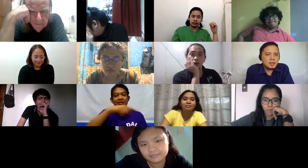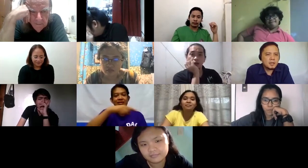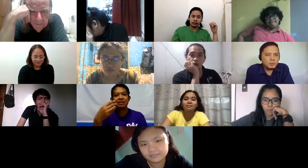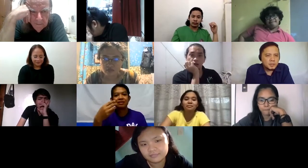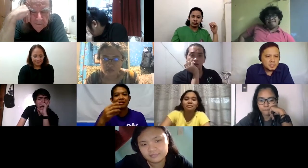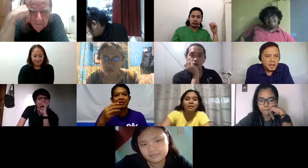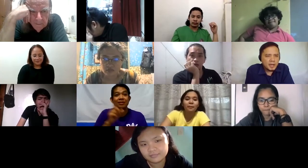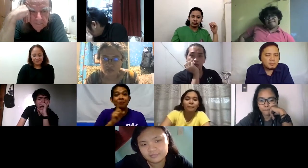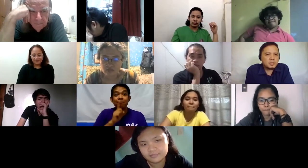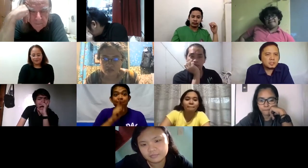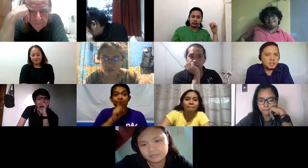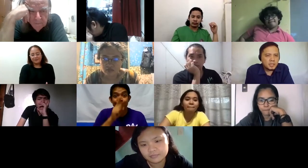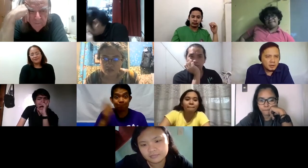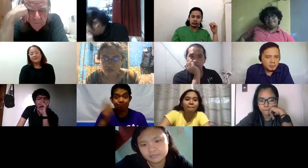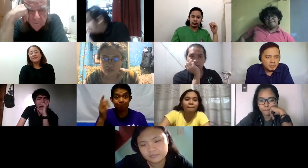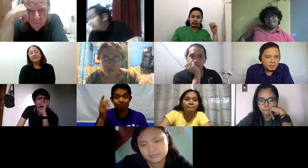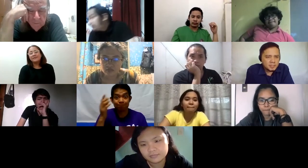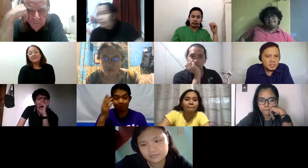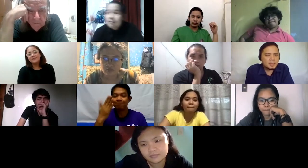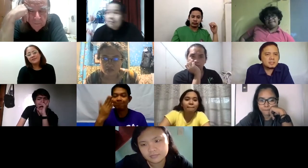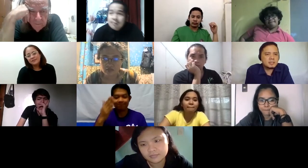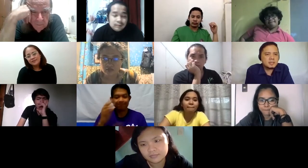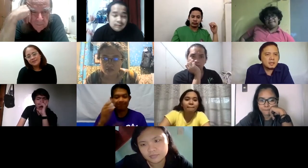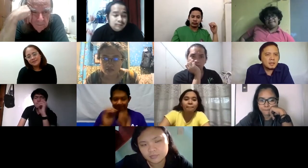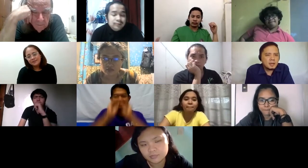this handbook, checking our mistakes,